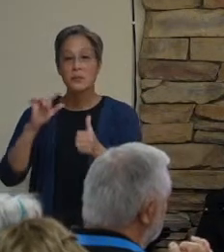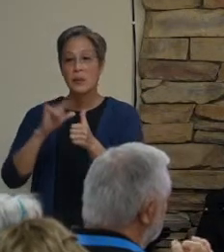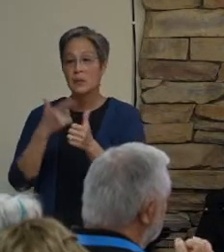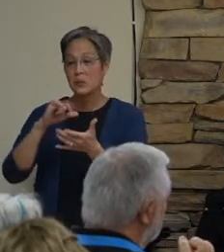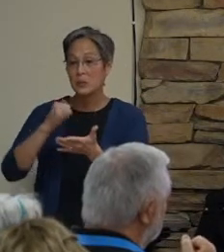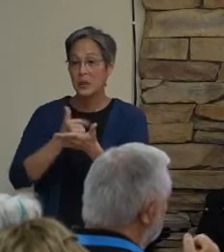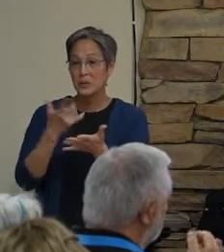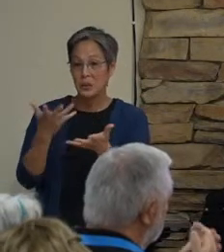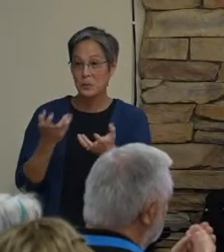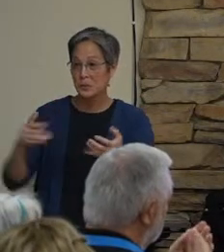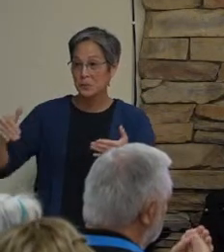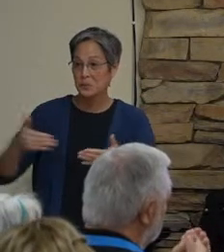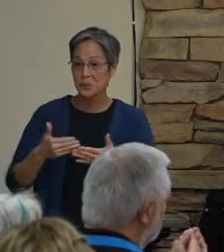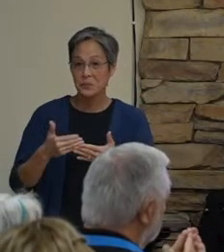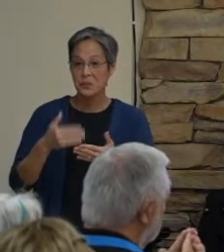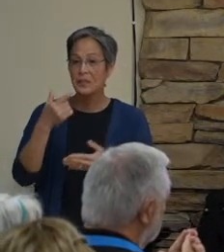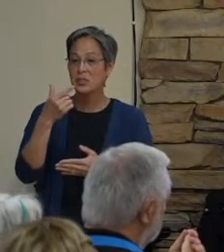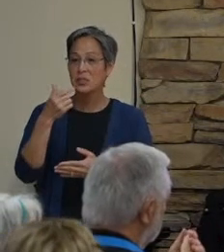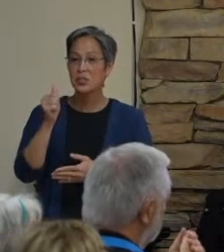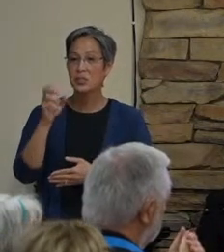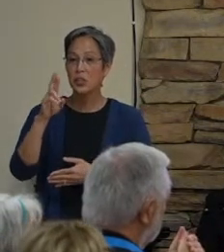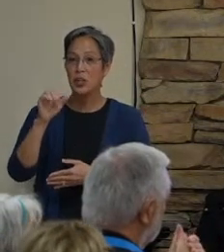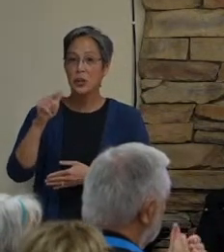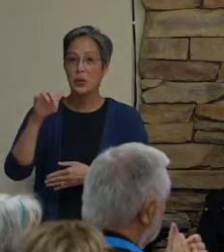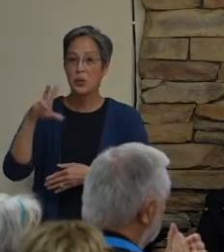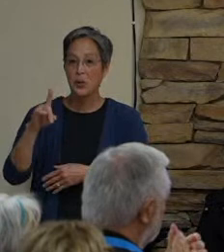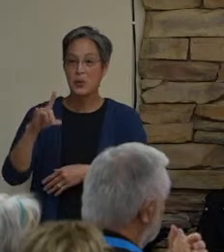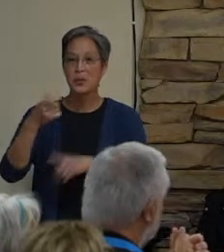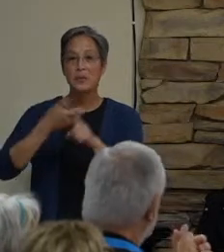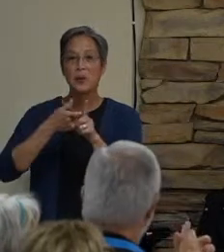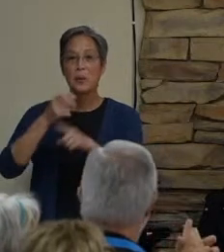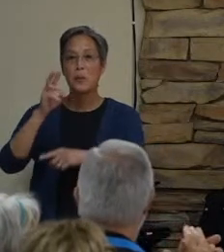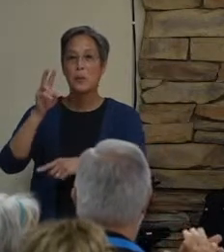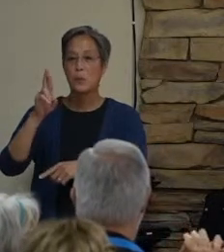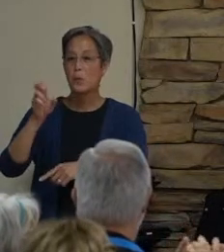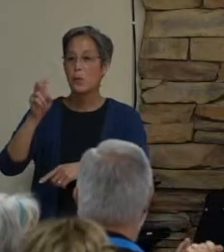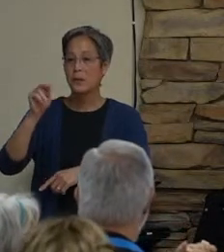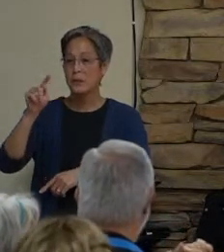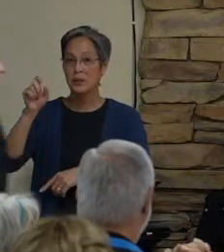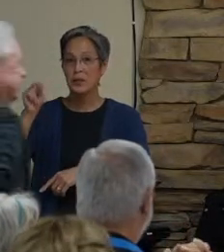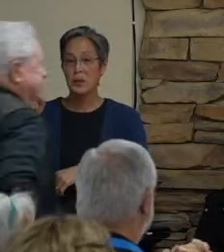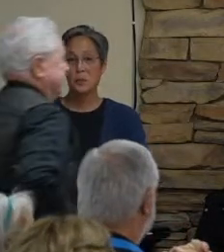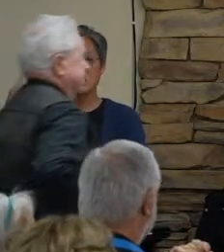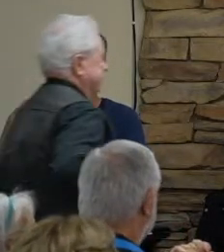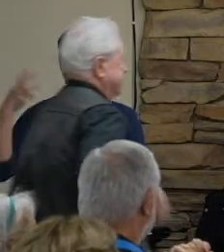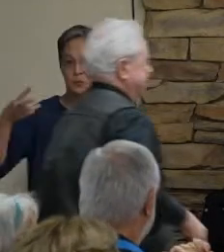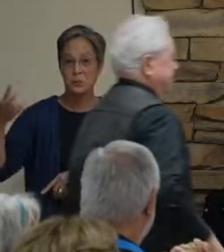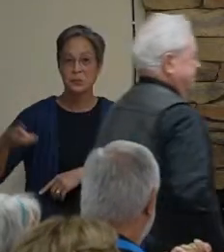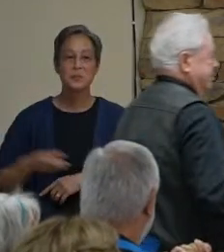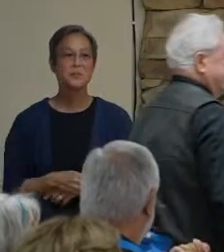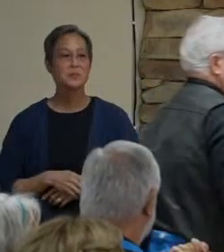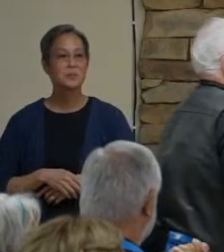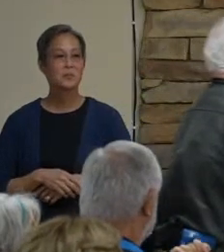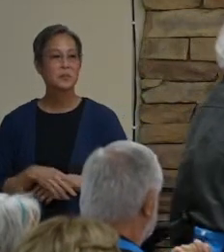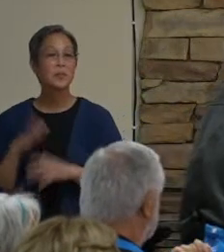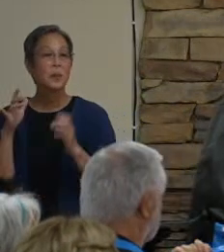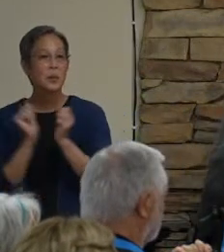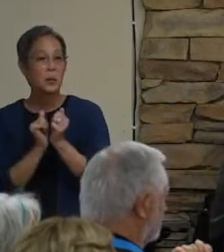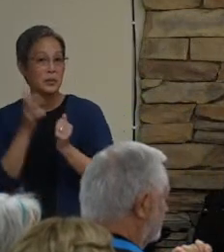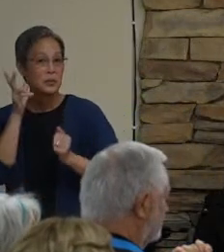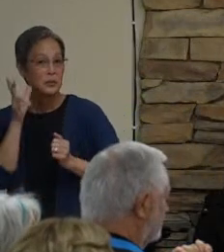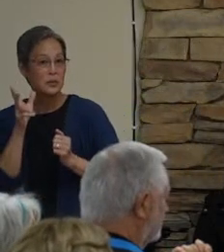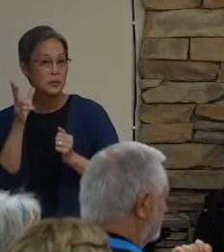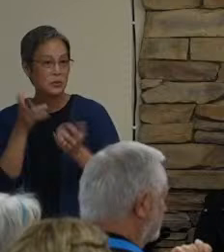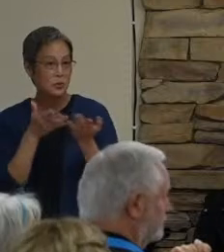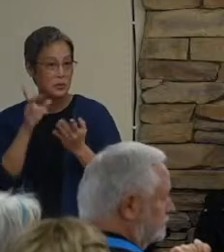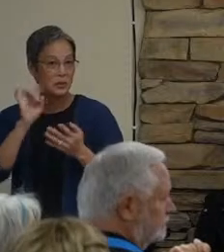I would like to introduce is Gerald from Renton, Washington. Gerald is being placed with service dog